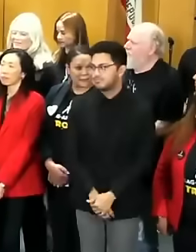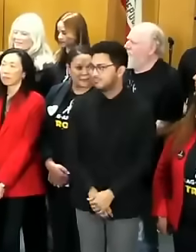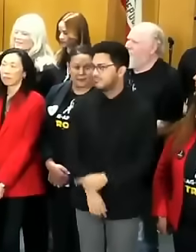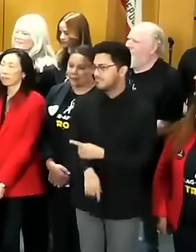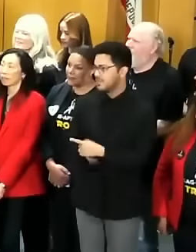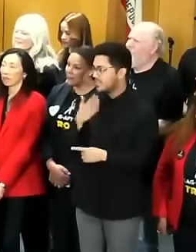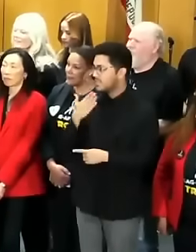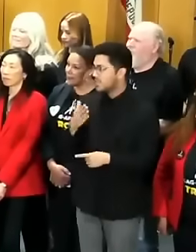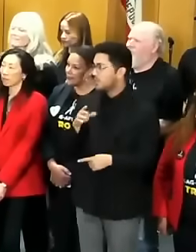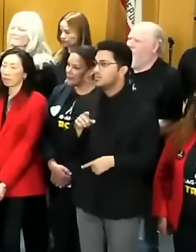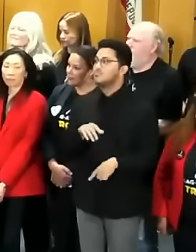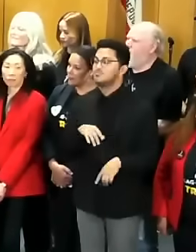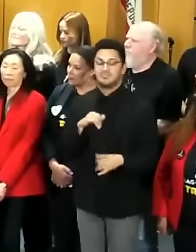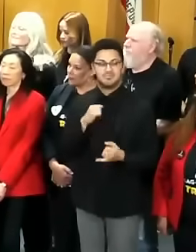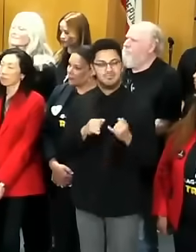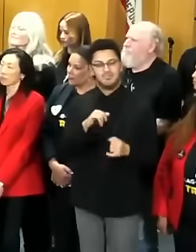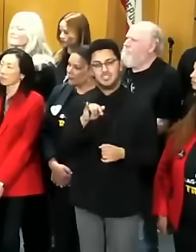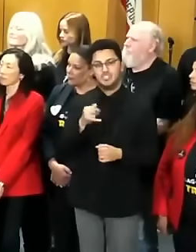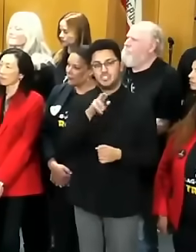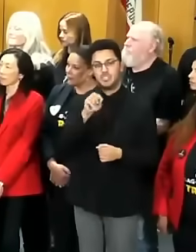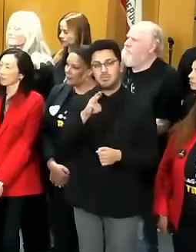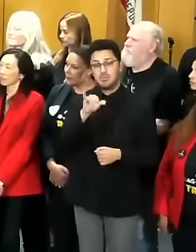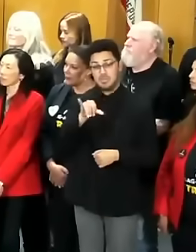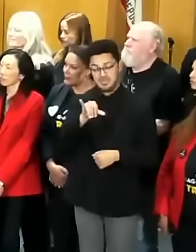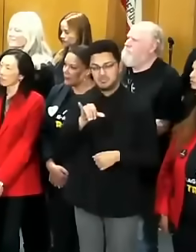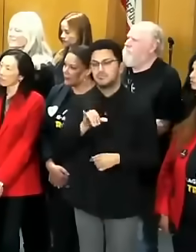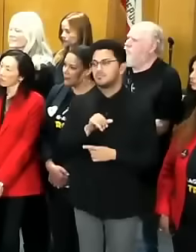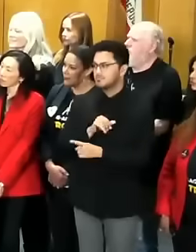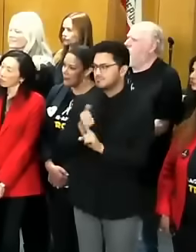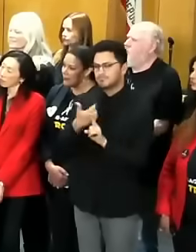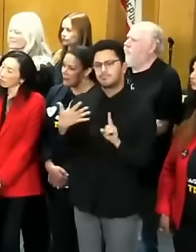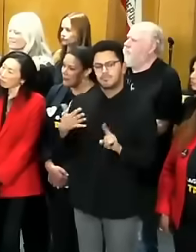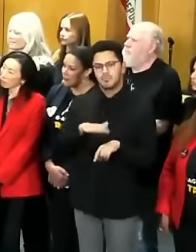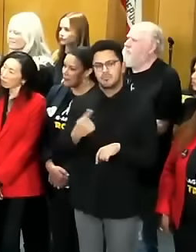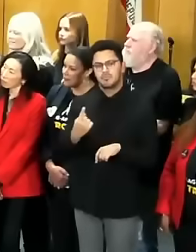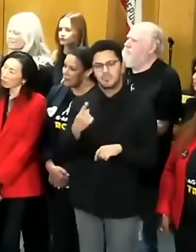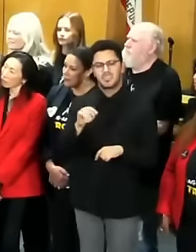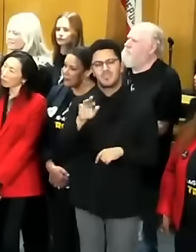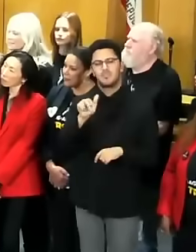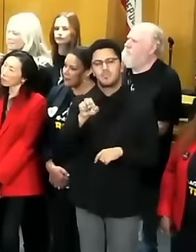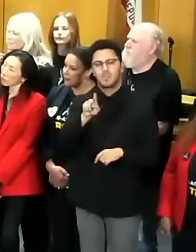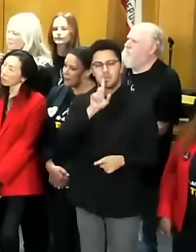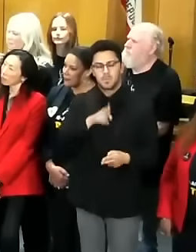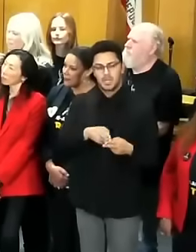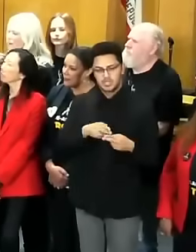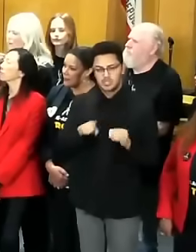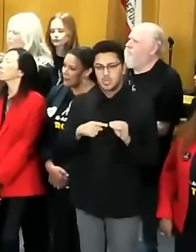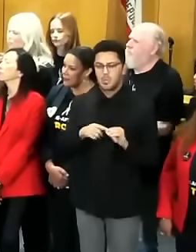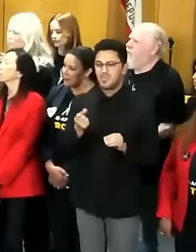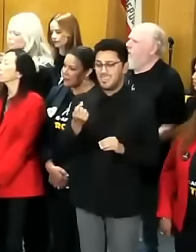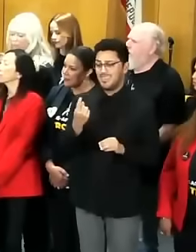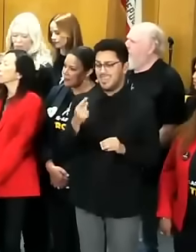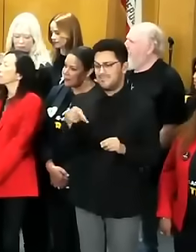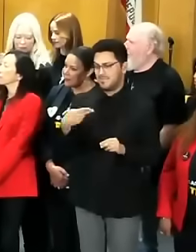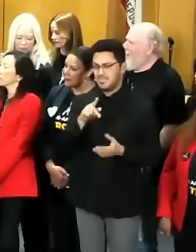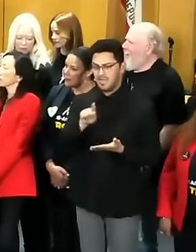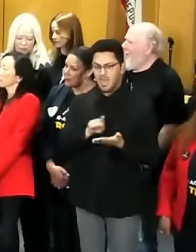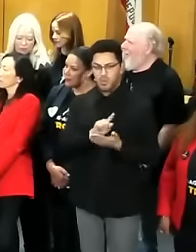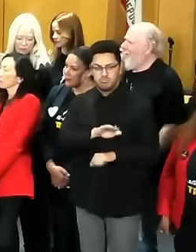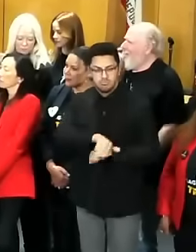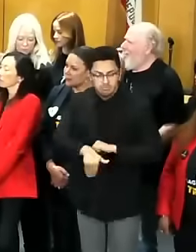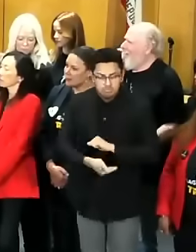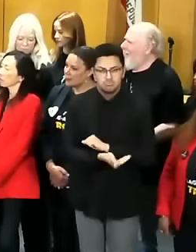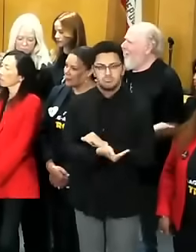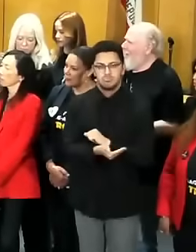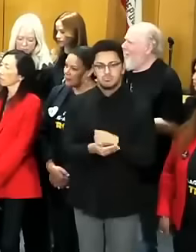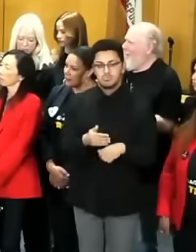Thanks, Duncan. Jeremy? I just wanted to see if you could elaborate on something that Fran mentioned about how at the 11th hour, you weren't sure if you're going to